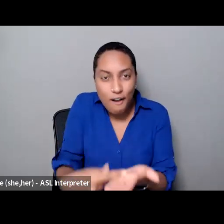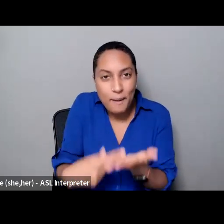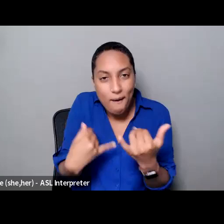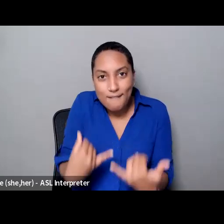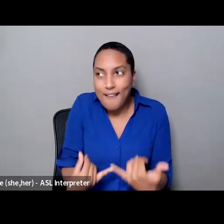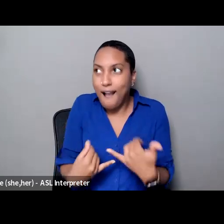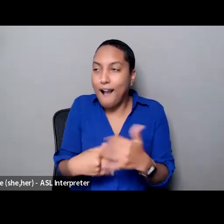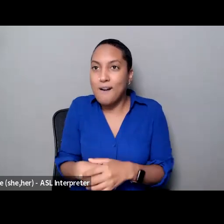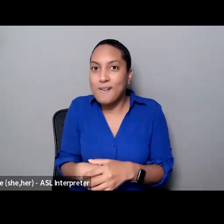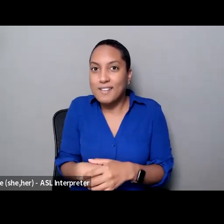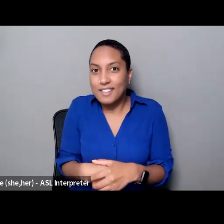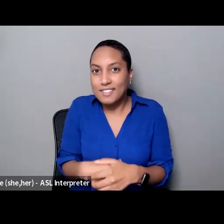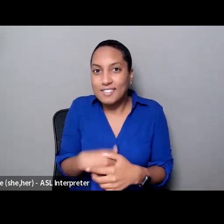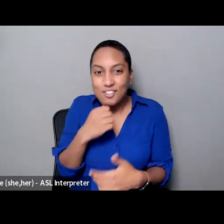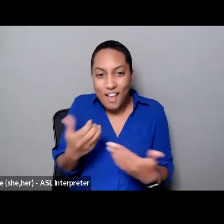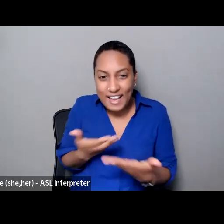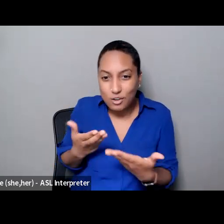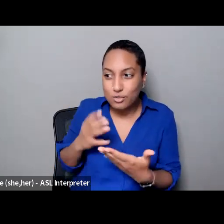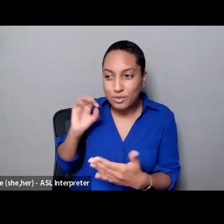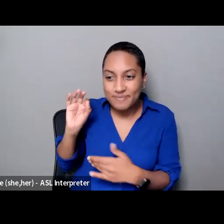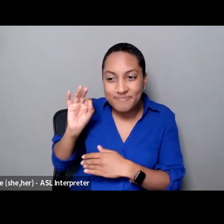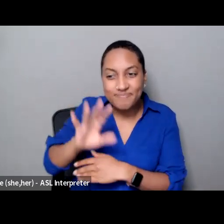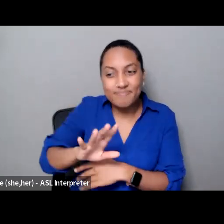and inclusion.